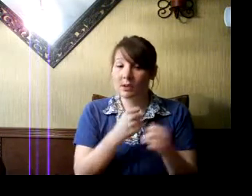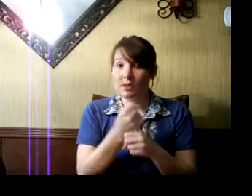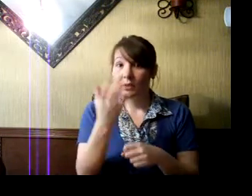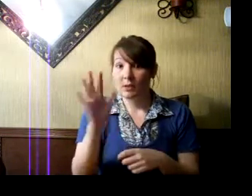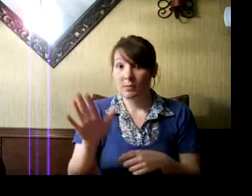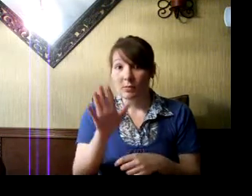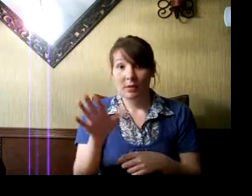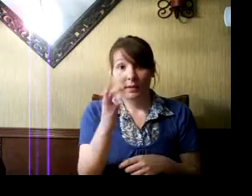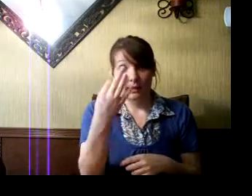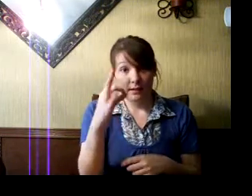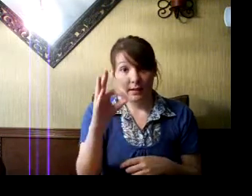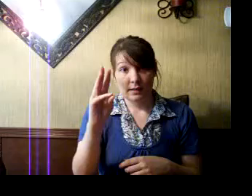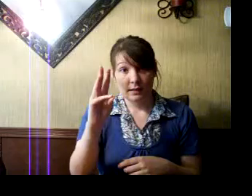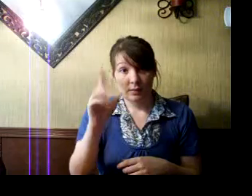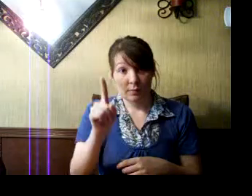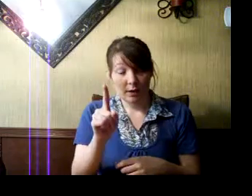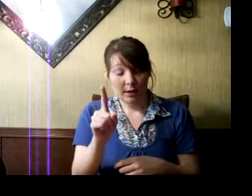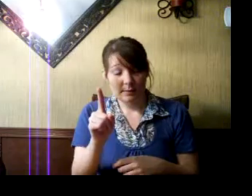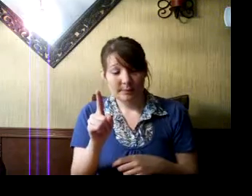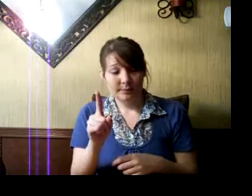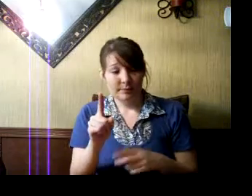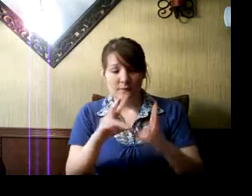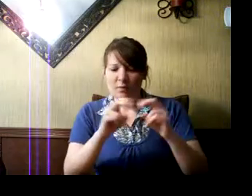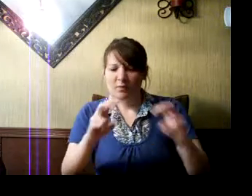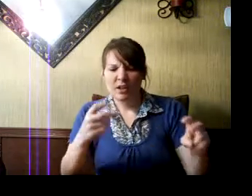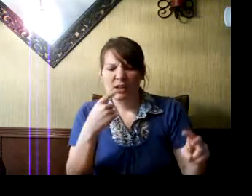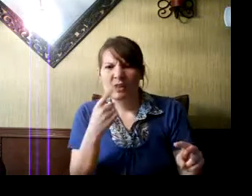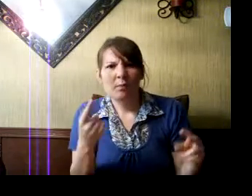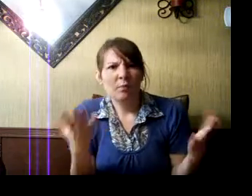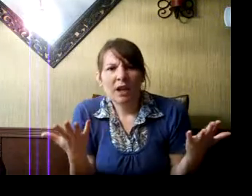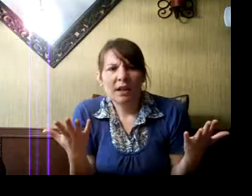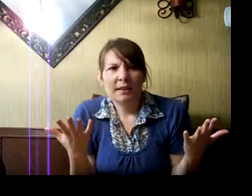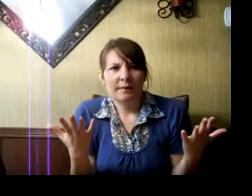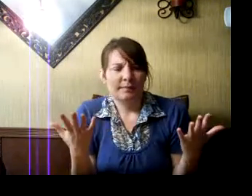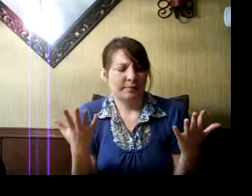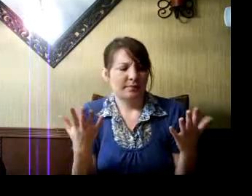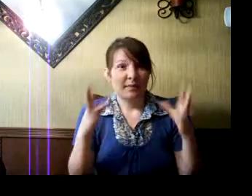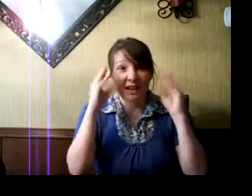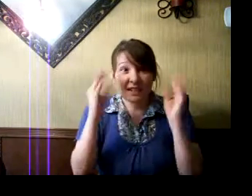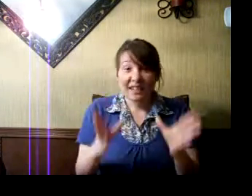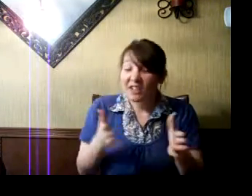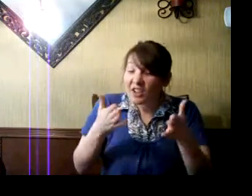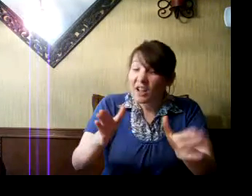gave students 2 seconds of wait time. In 1981, she replicated her study